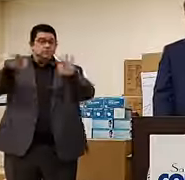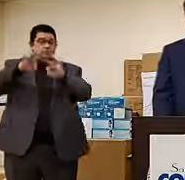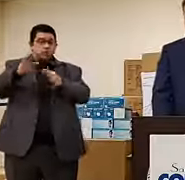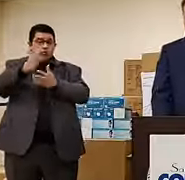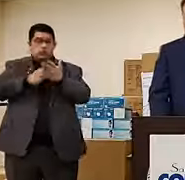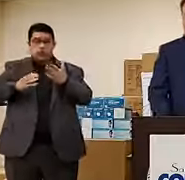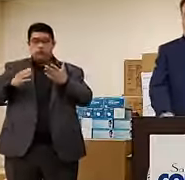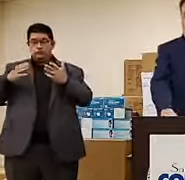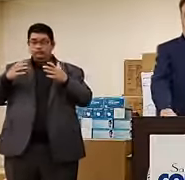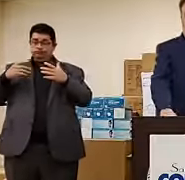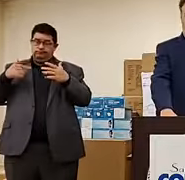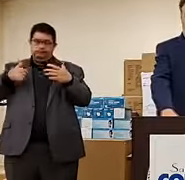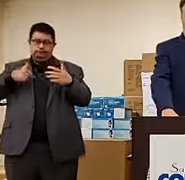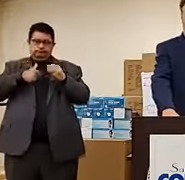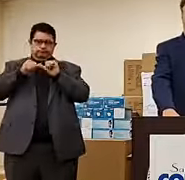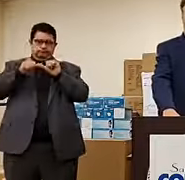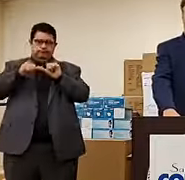keep us safe.